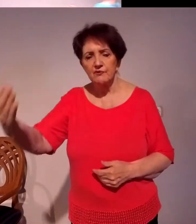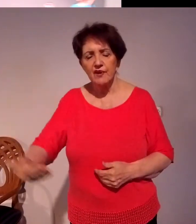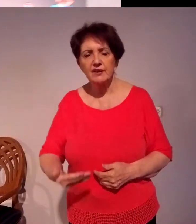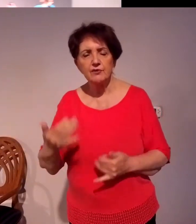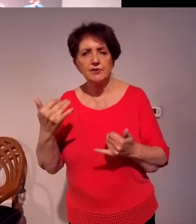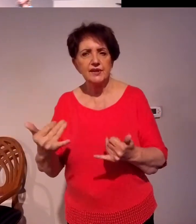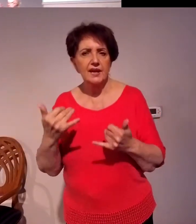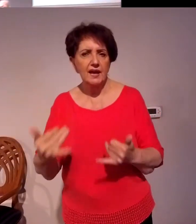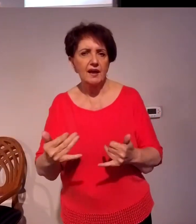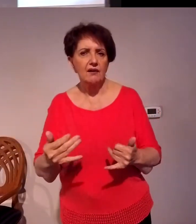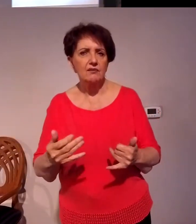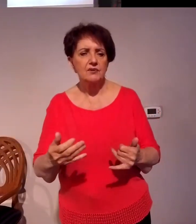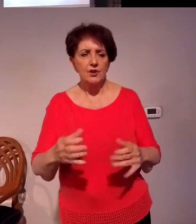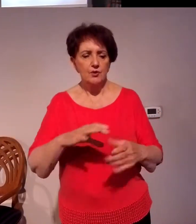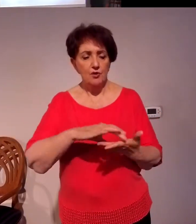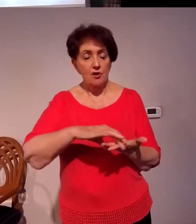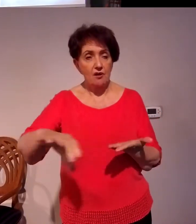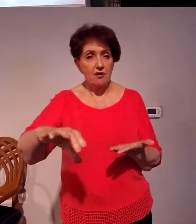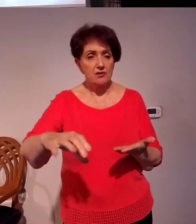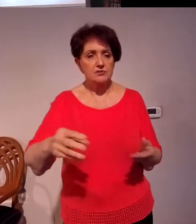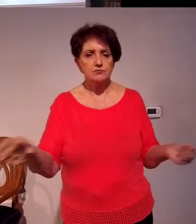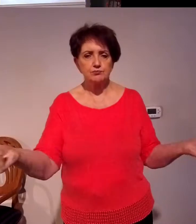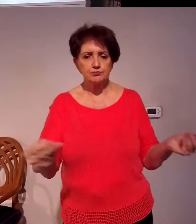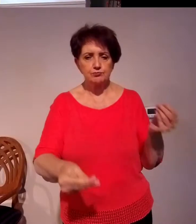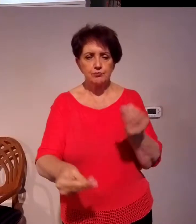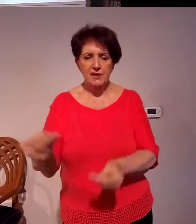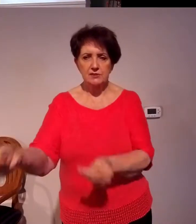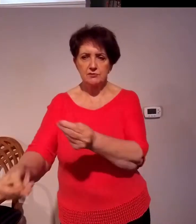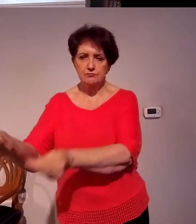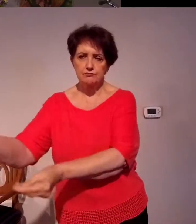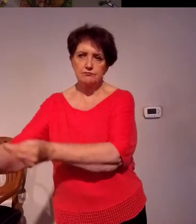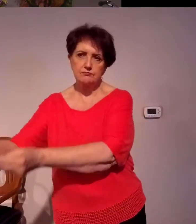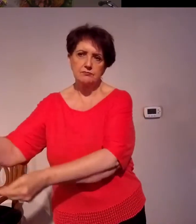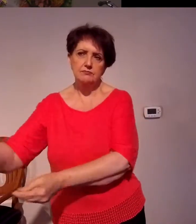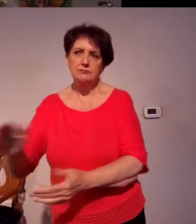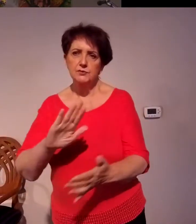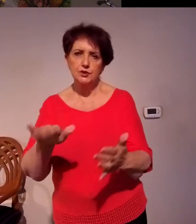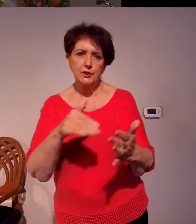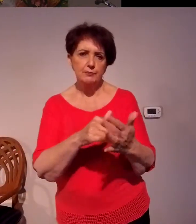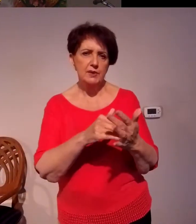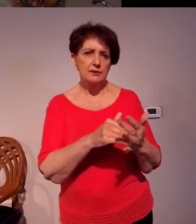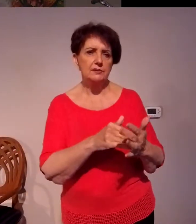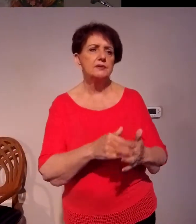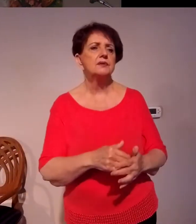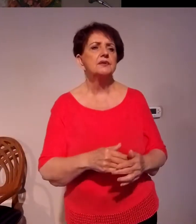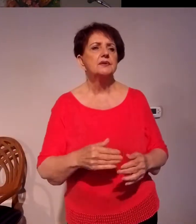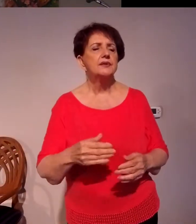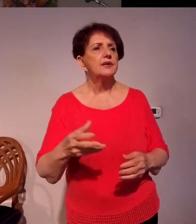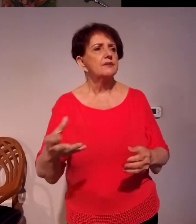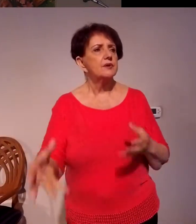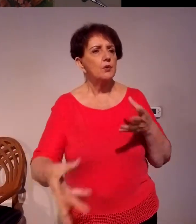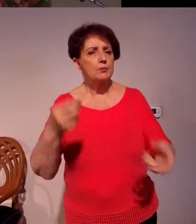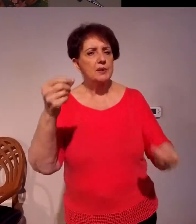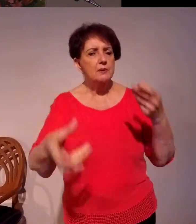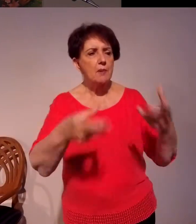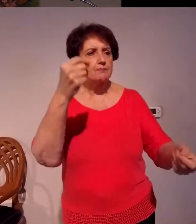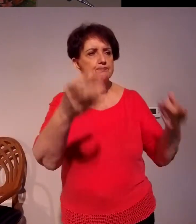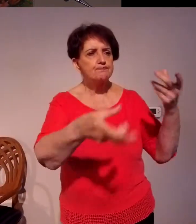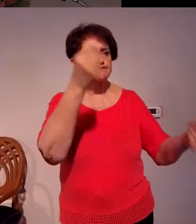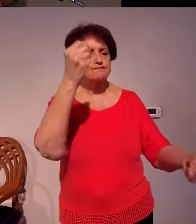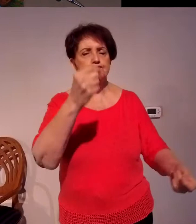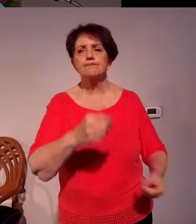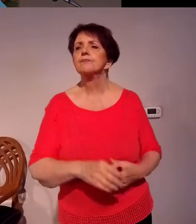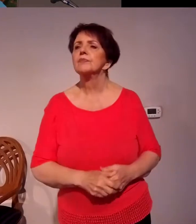is we're going to invite you to pass those cards into these middle aisles. And so the greeters are going to come along the end and pick them up. we've